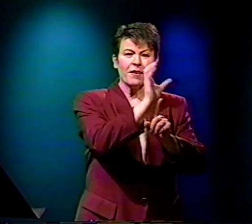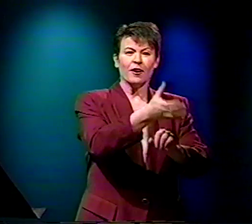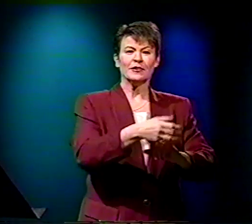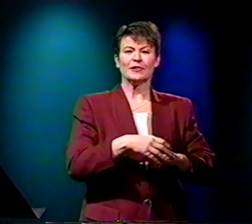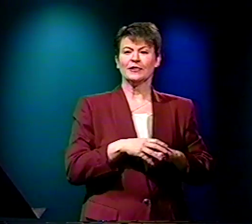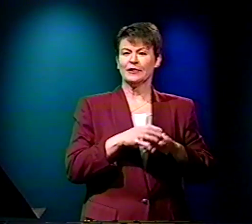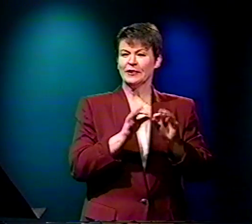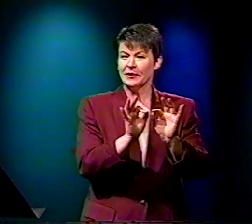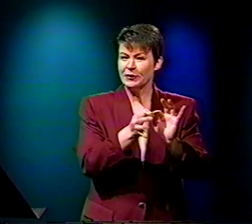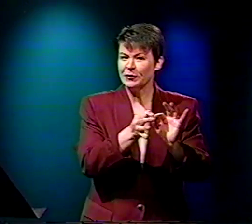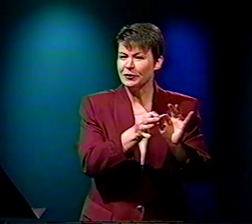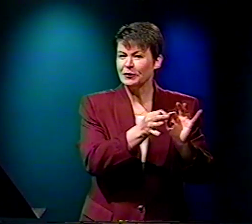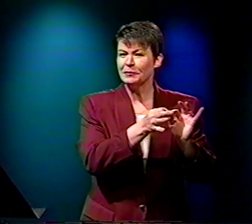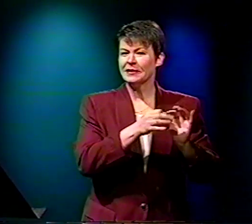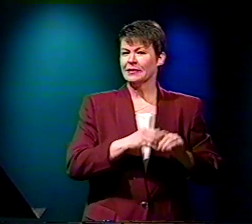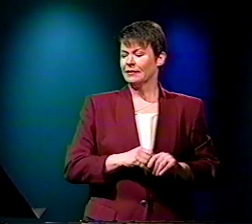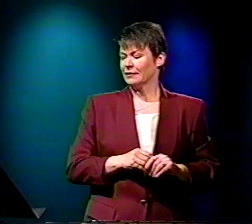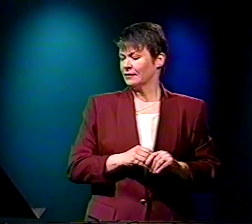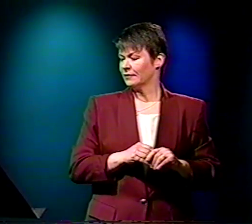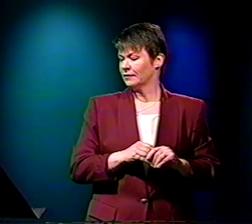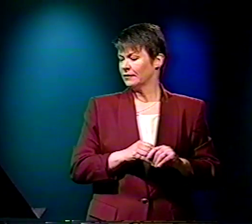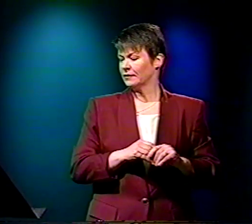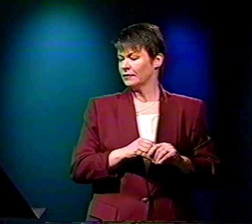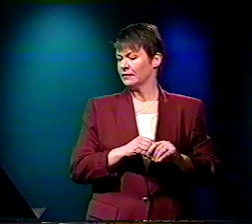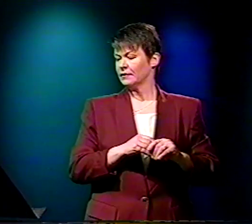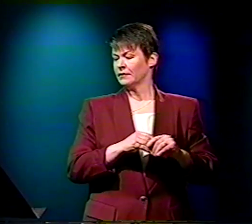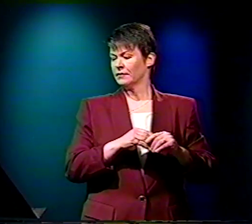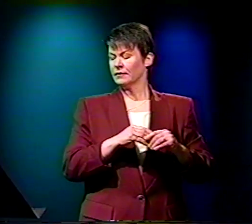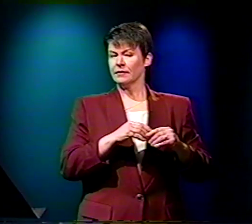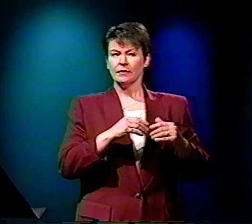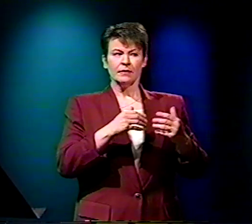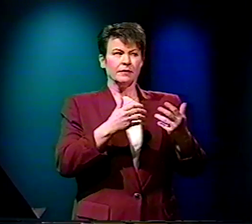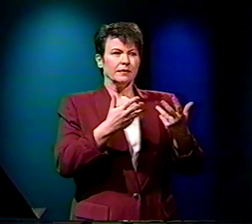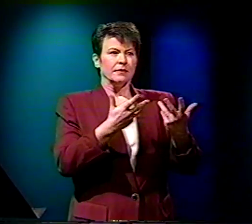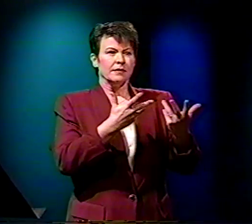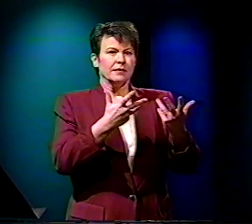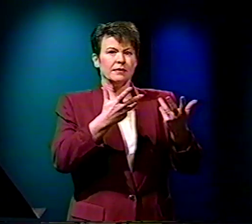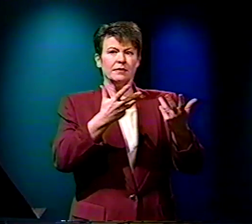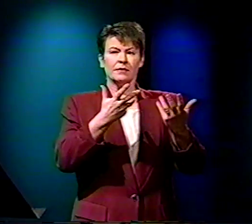learn ASL and deaf culture and the interpreting process itself.